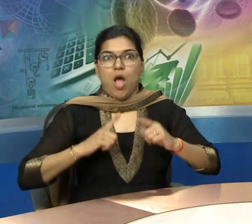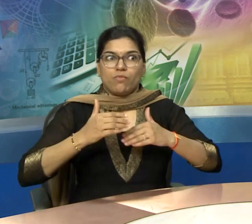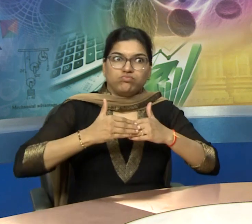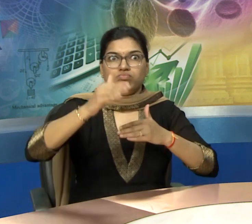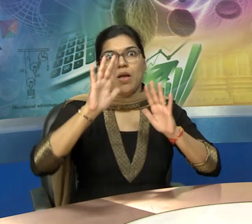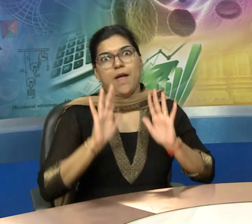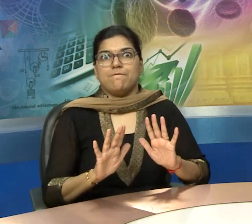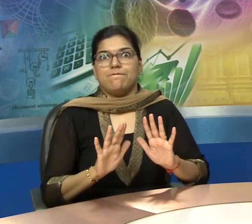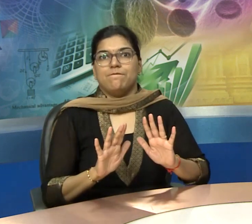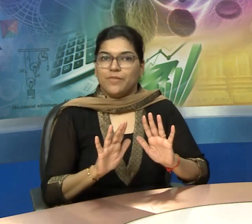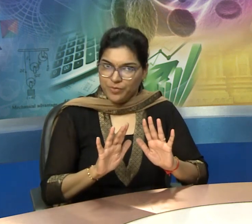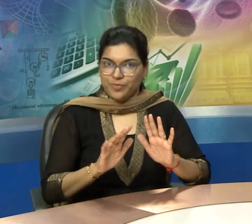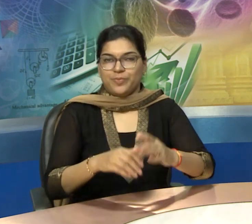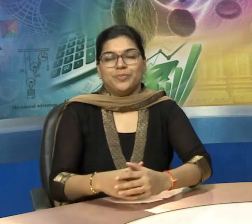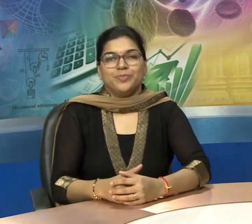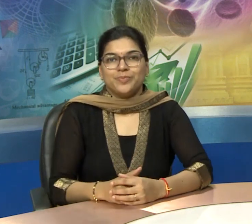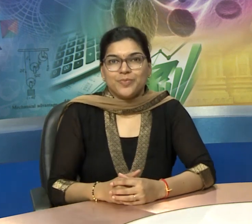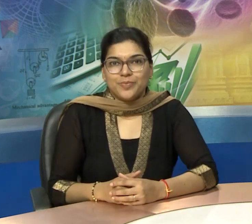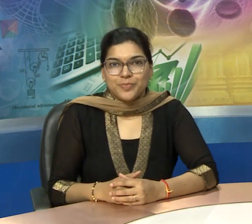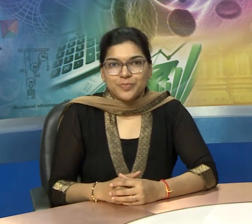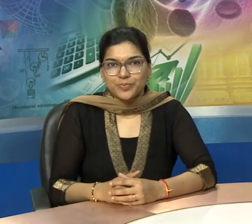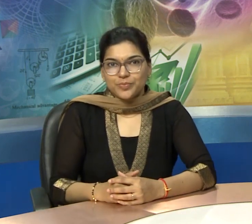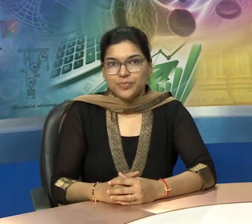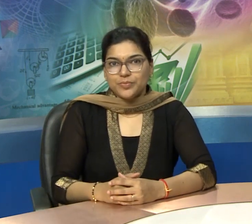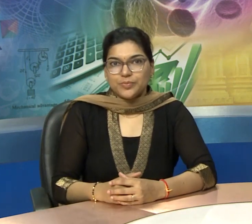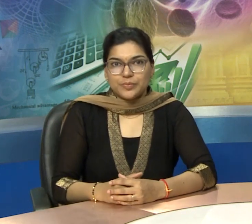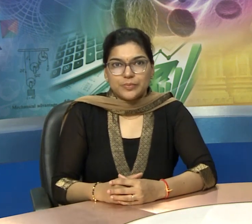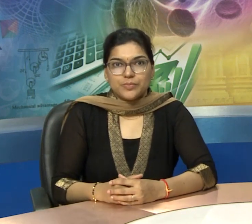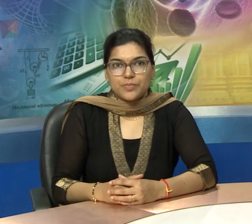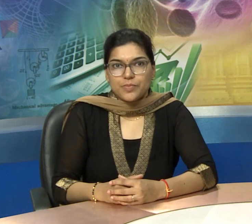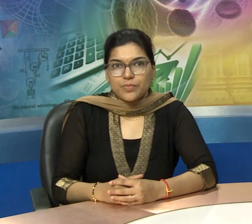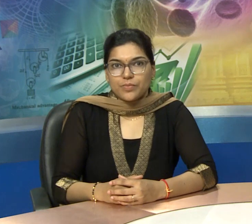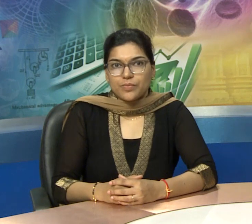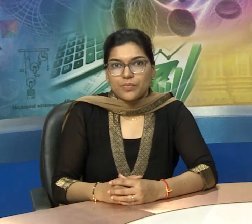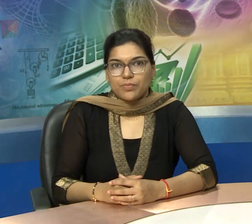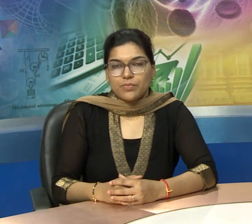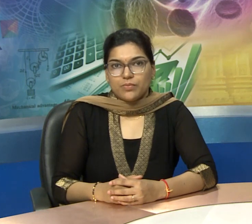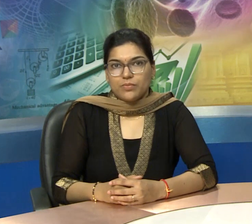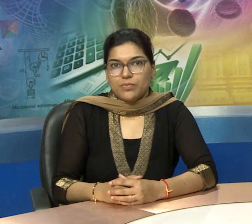can be organized in the library to make them real community centers.